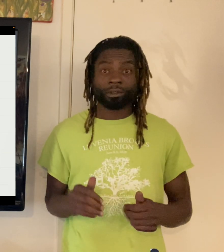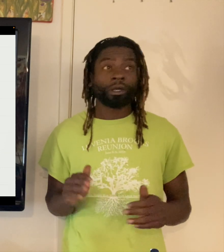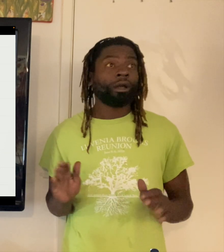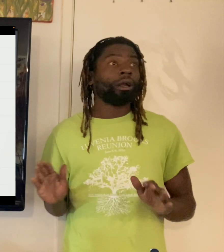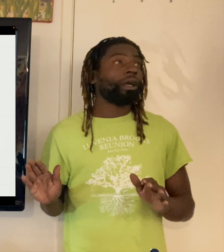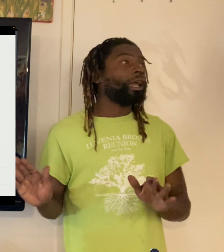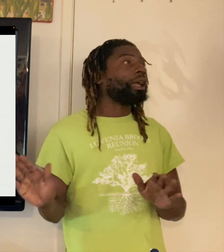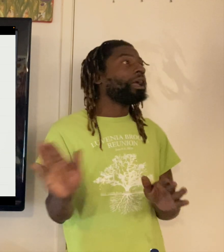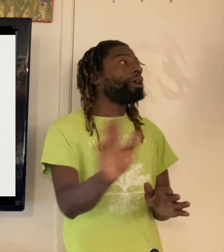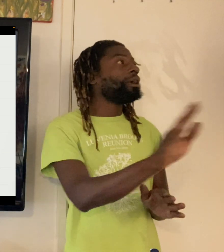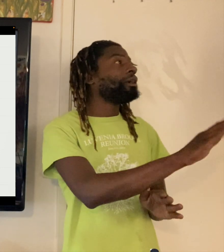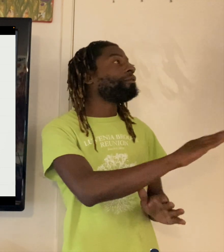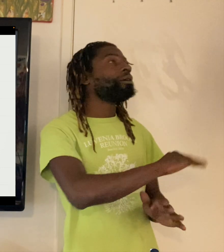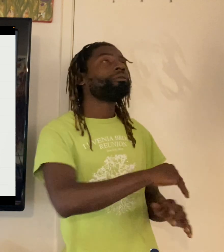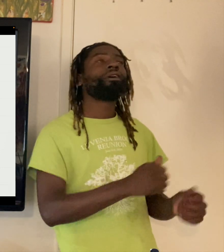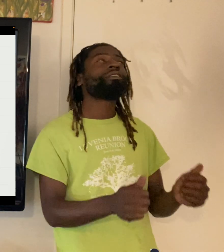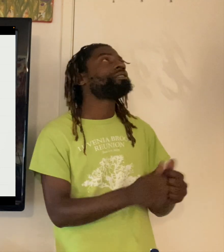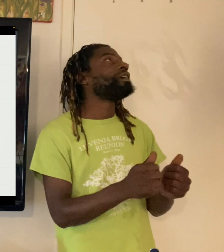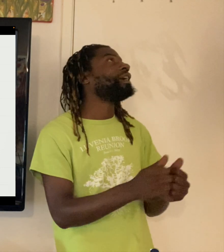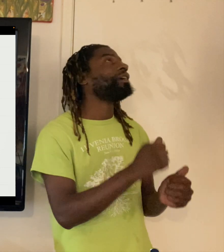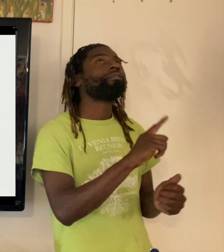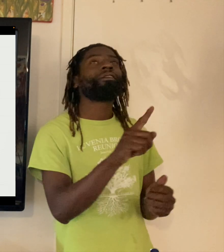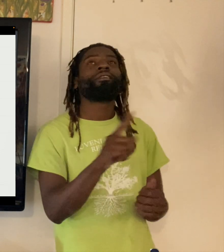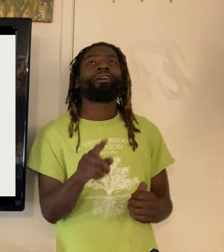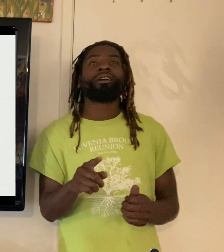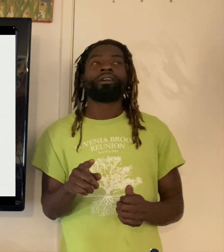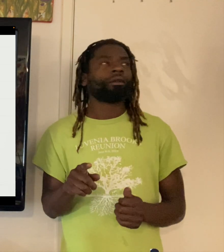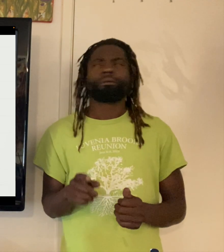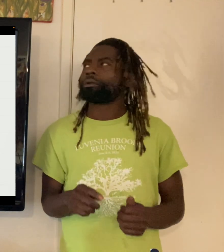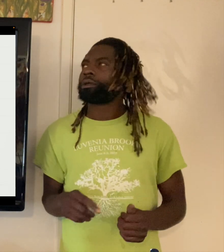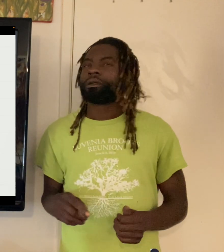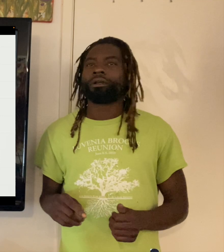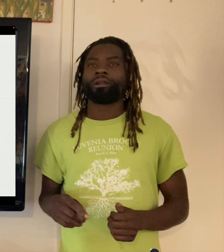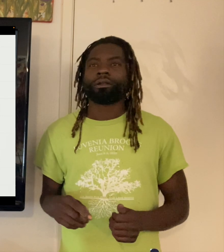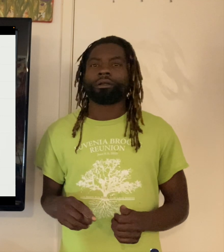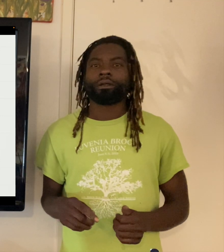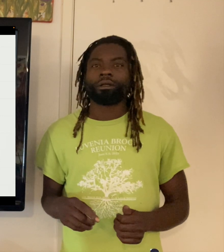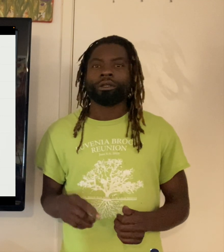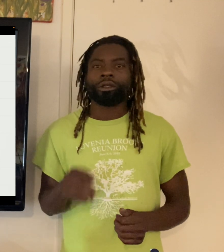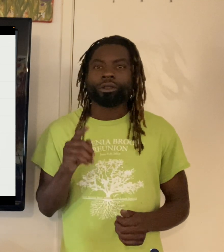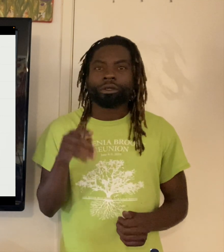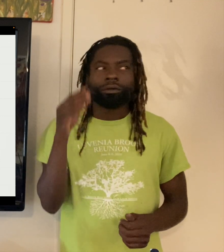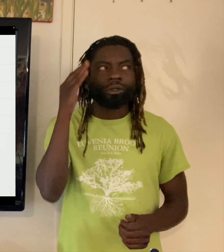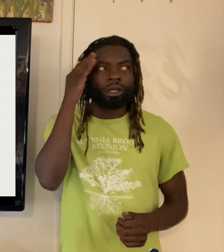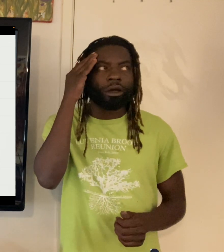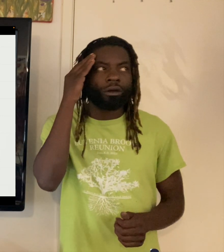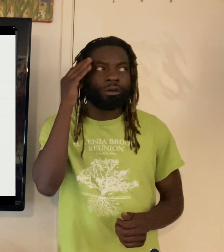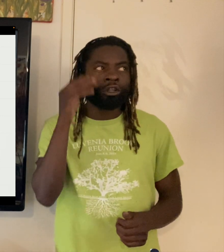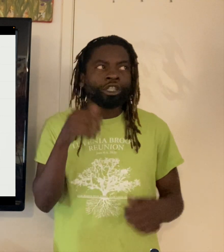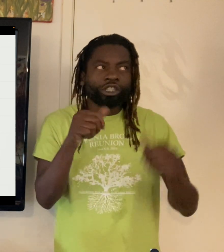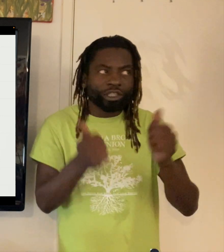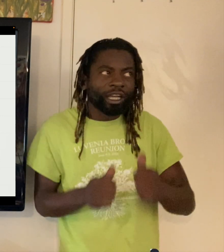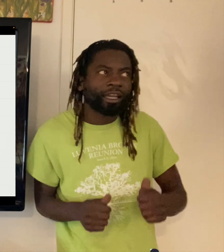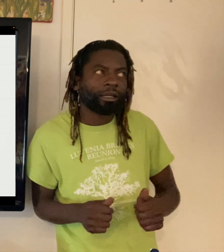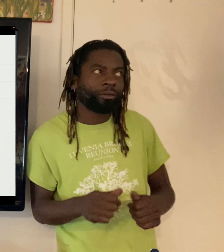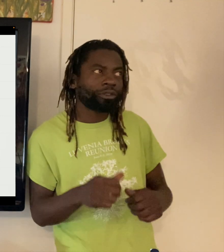us? Ahem. I said, did you know that shapes are all around